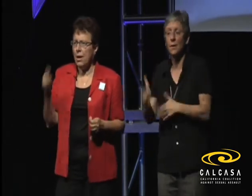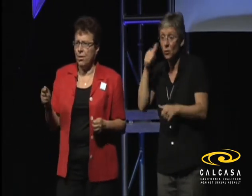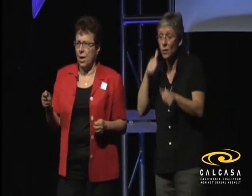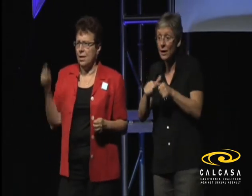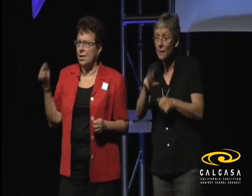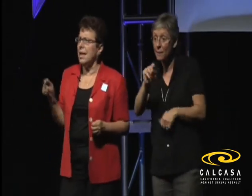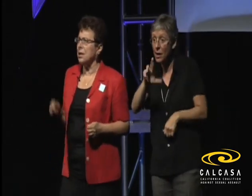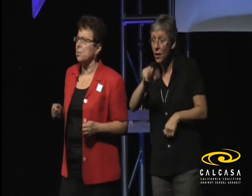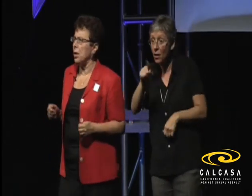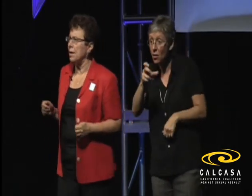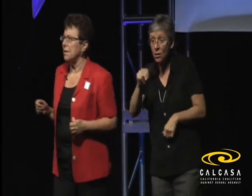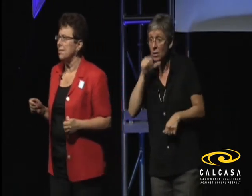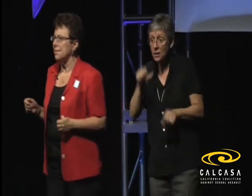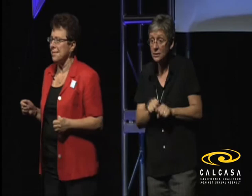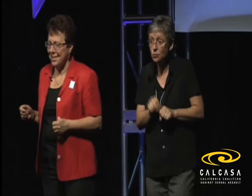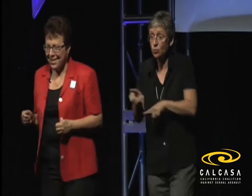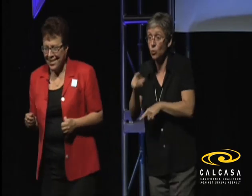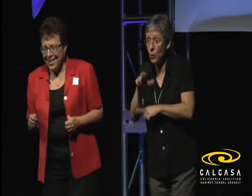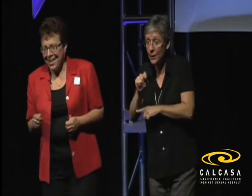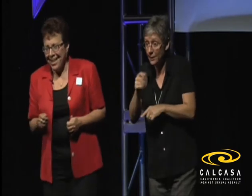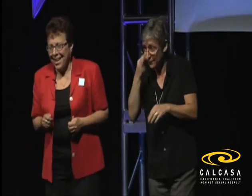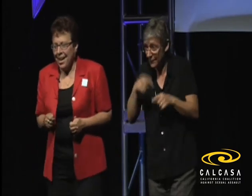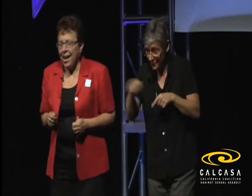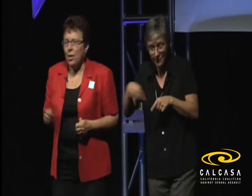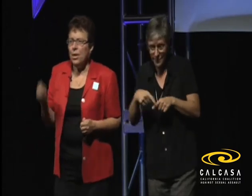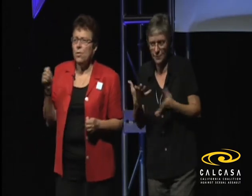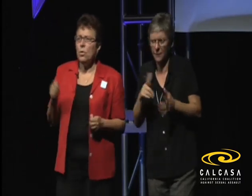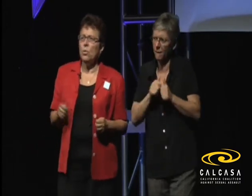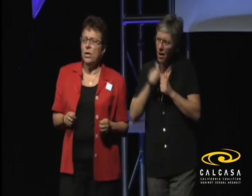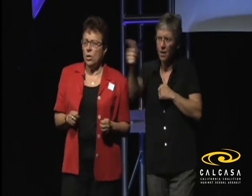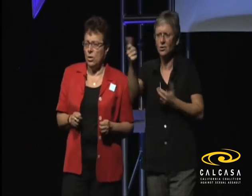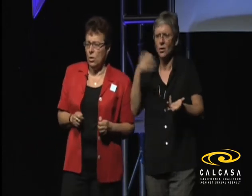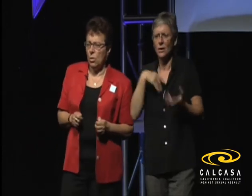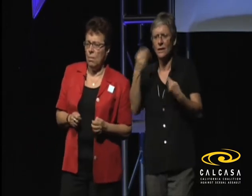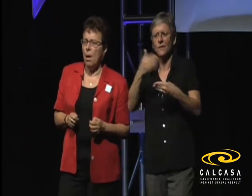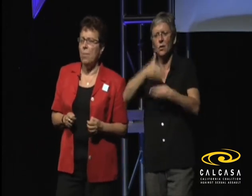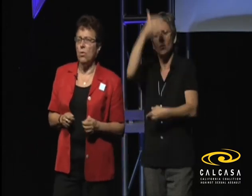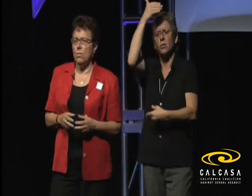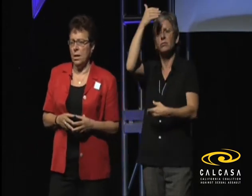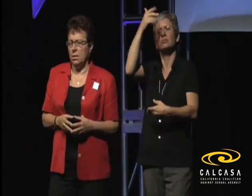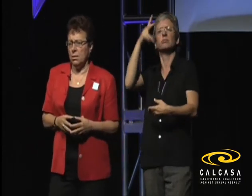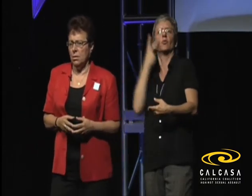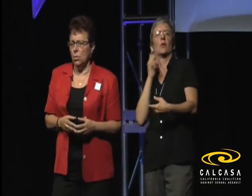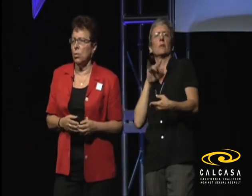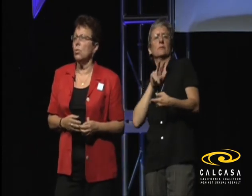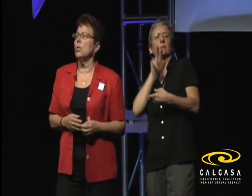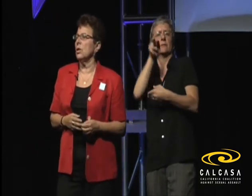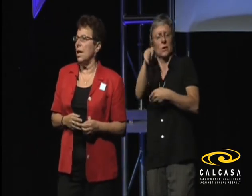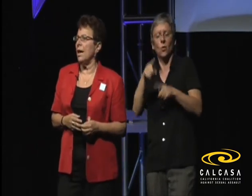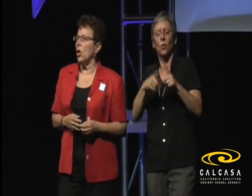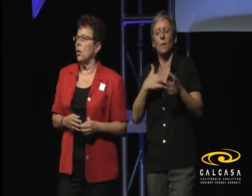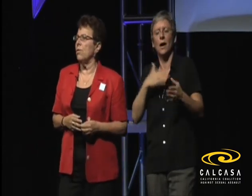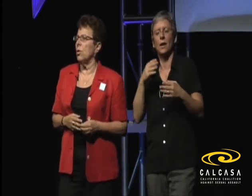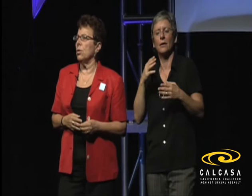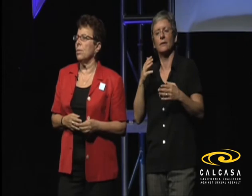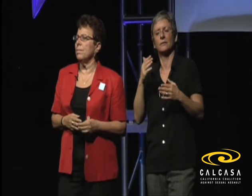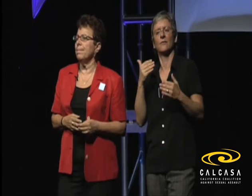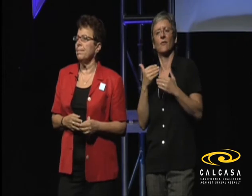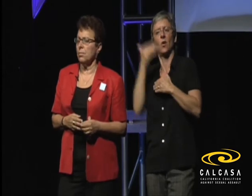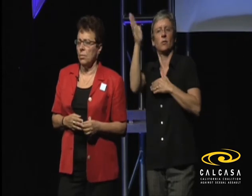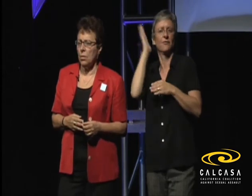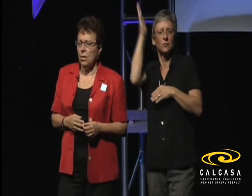Remember the marathon. This is not a sprint. I will give you a window into what my movement will look like going